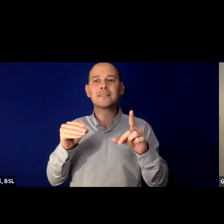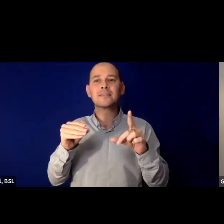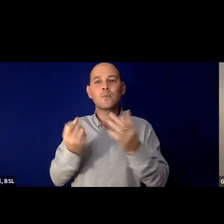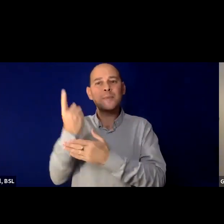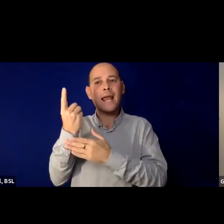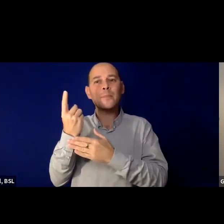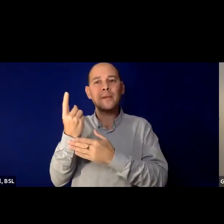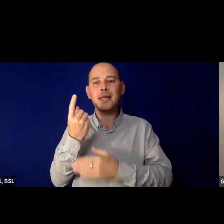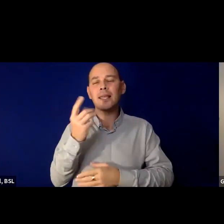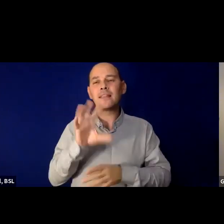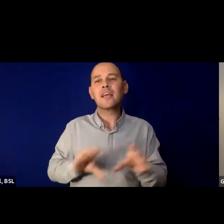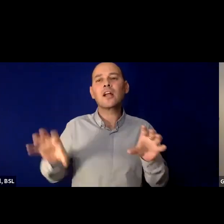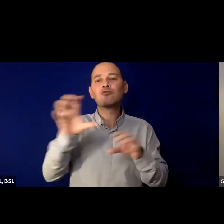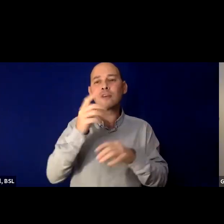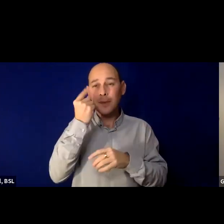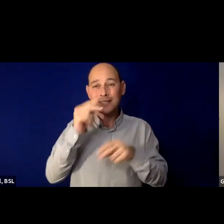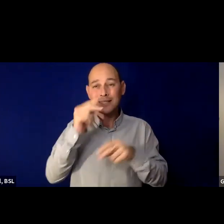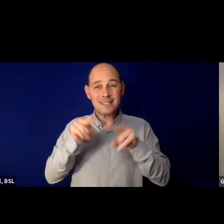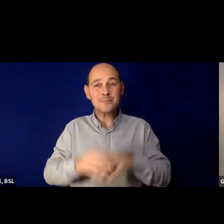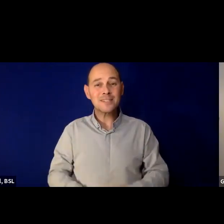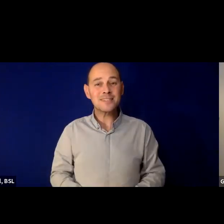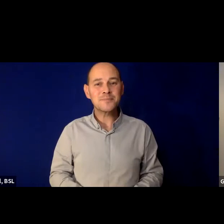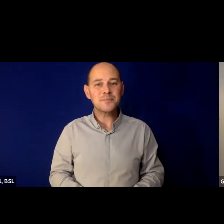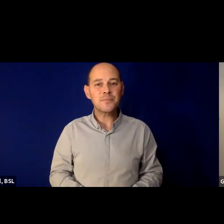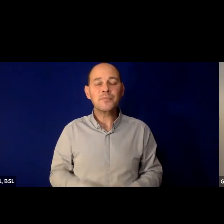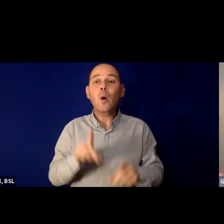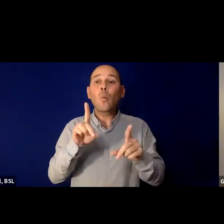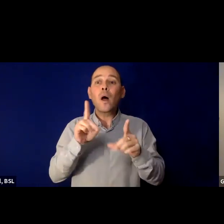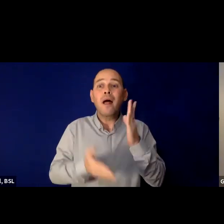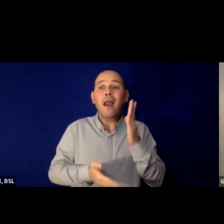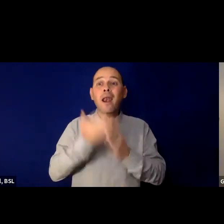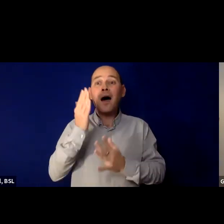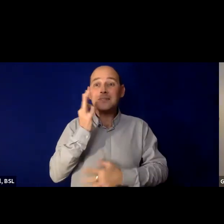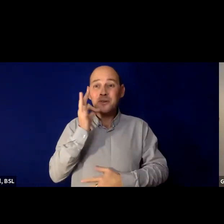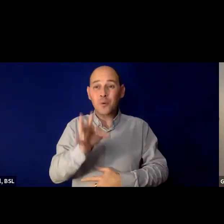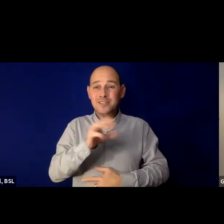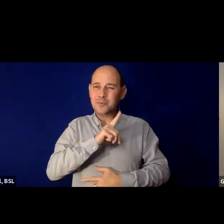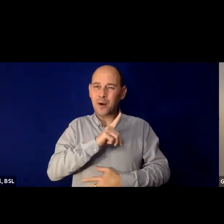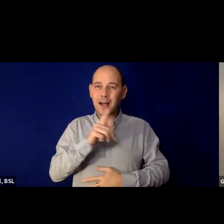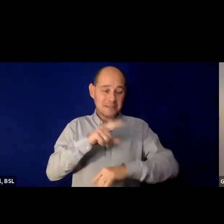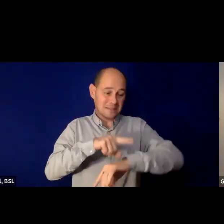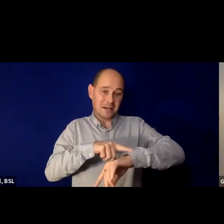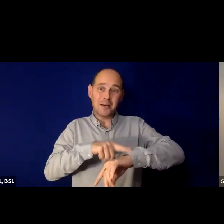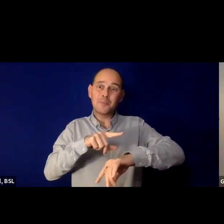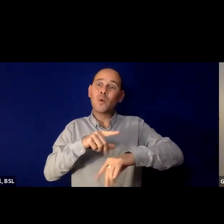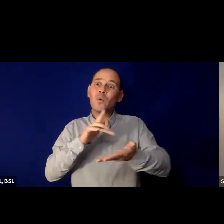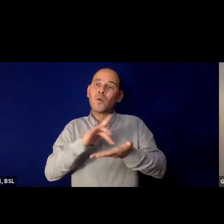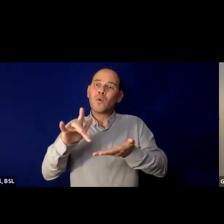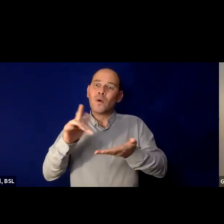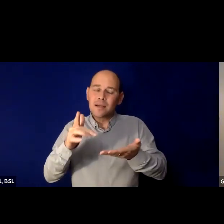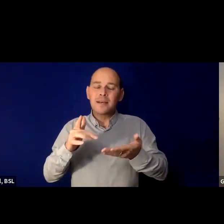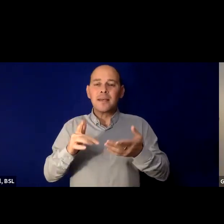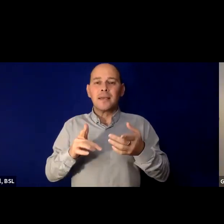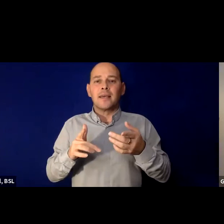capacity assessments further. So we're just going to do one final question because we're quite short on time now. So I think what we're going to do is there've been quite a